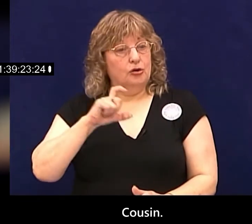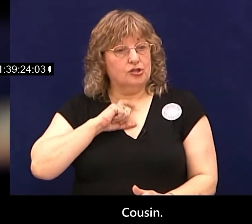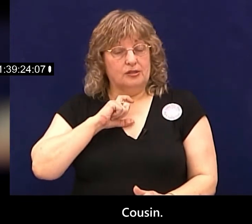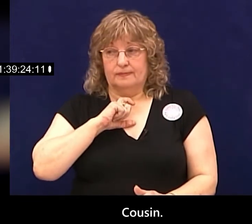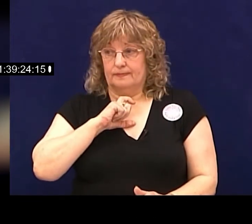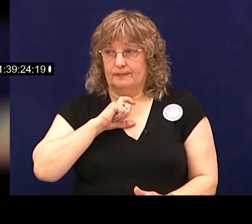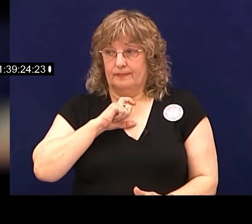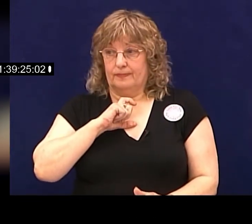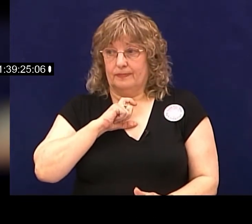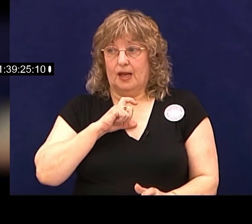Cousin.